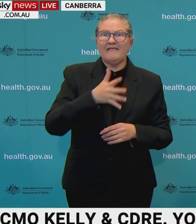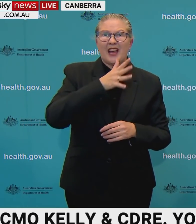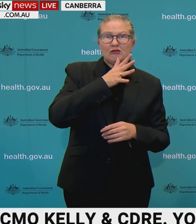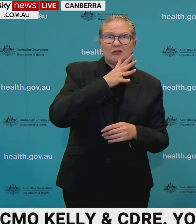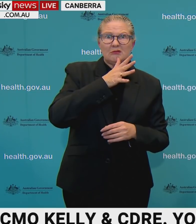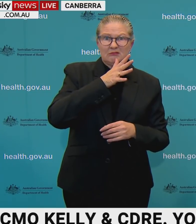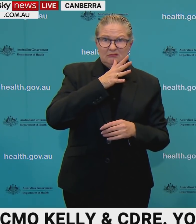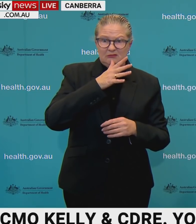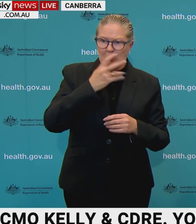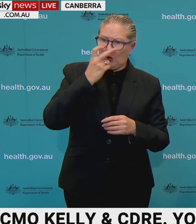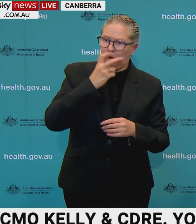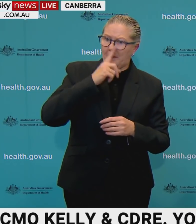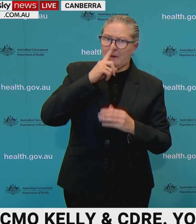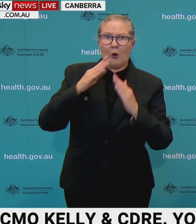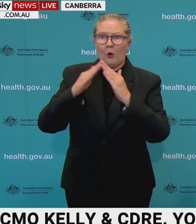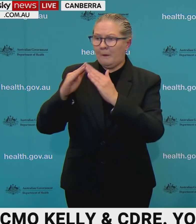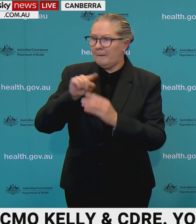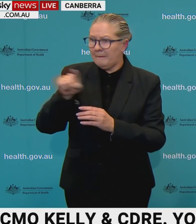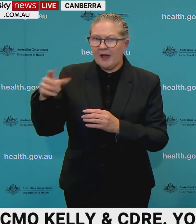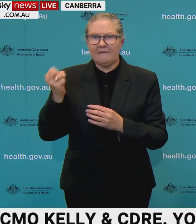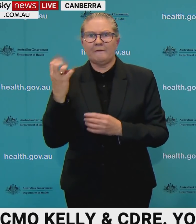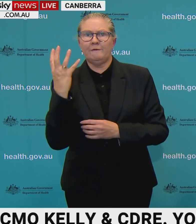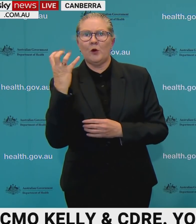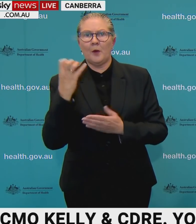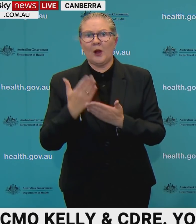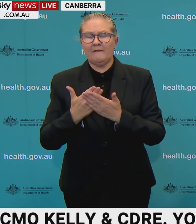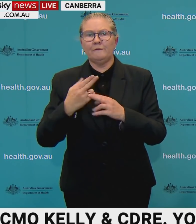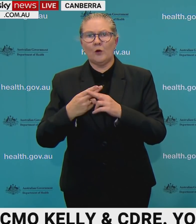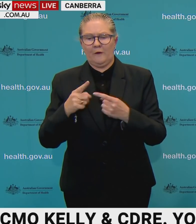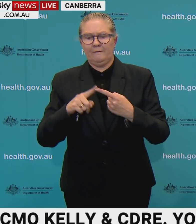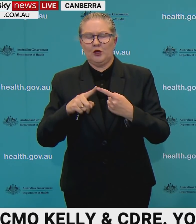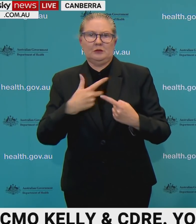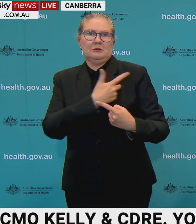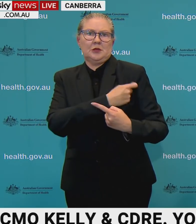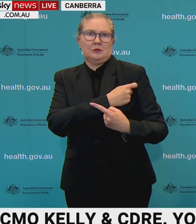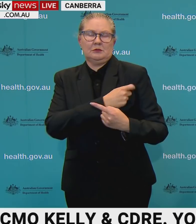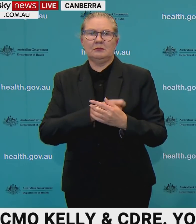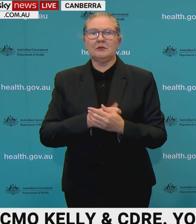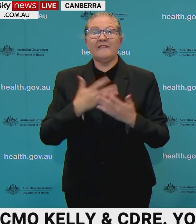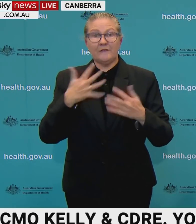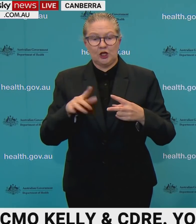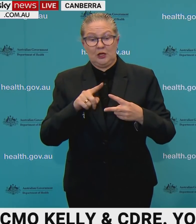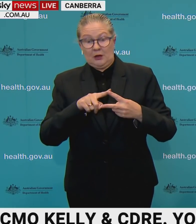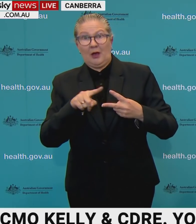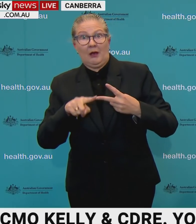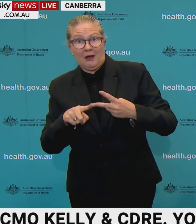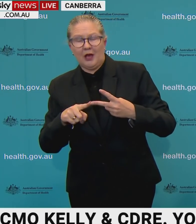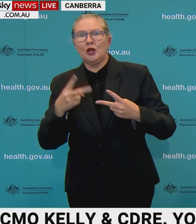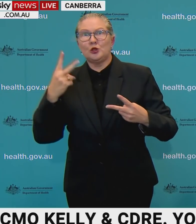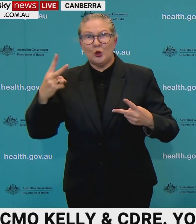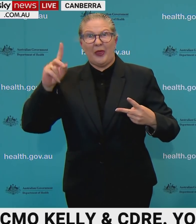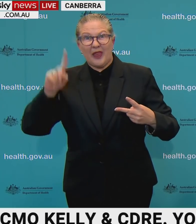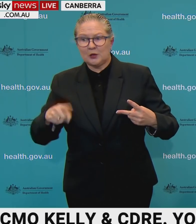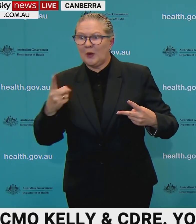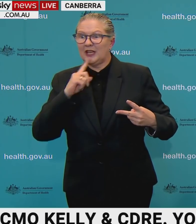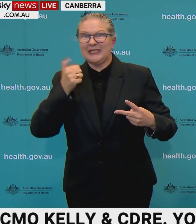2,565 residential aged care facilities, and we have 4 of those to go for a first dose visit. We've completed second dose visits on